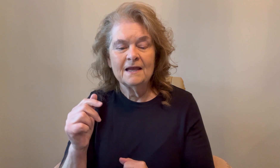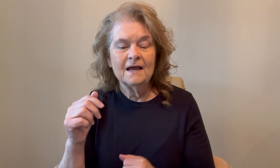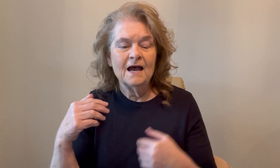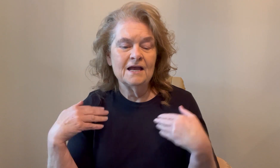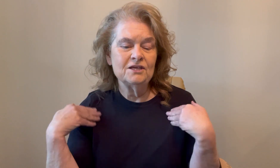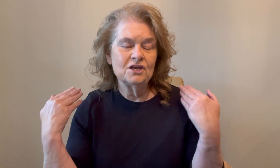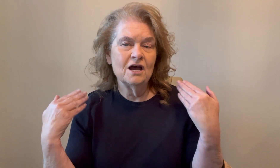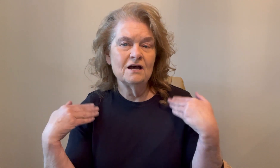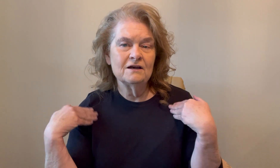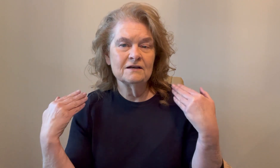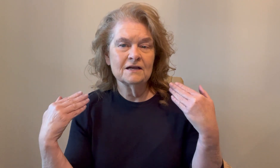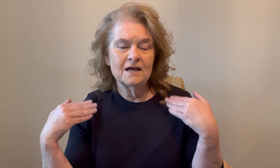a young